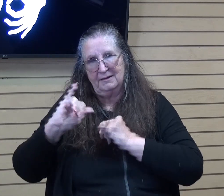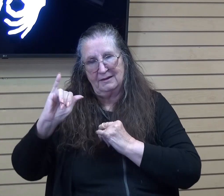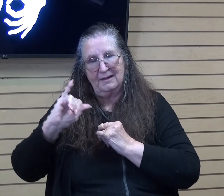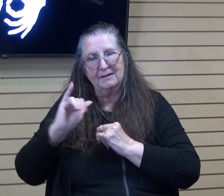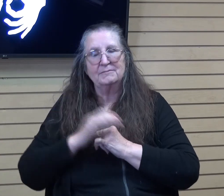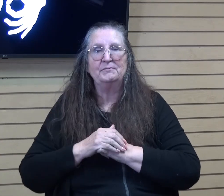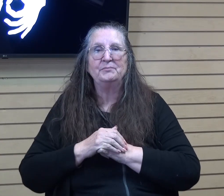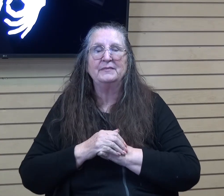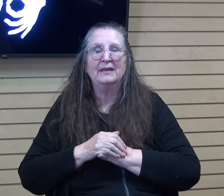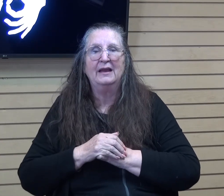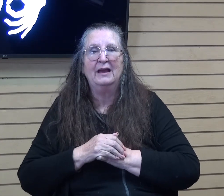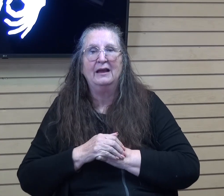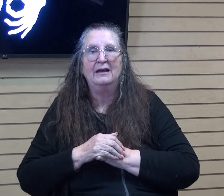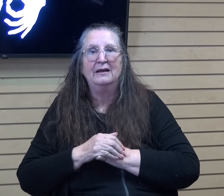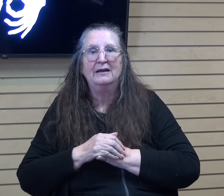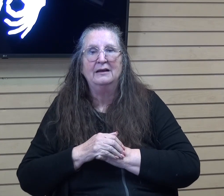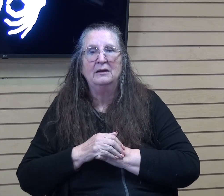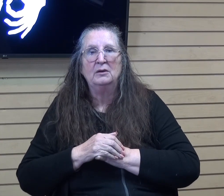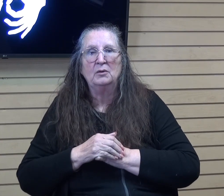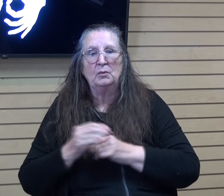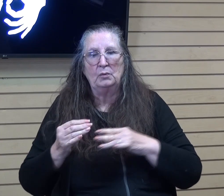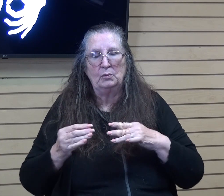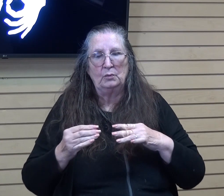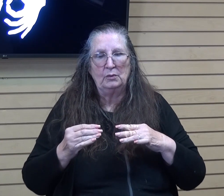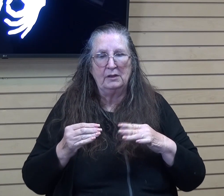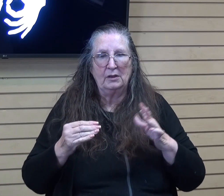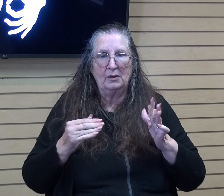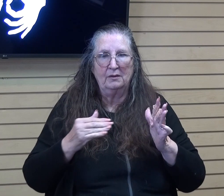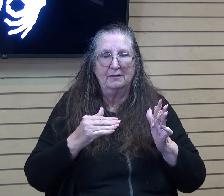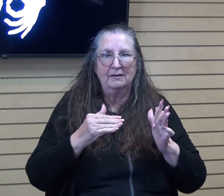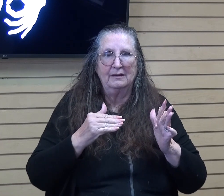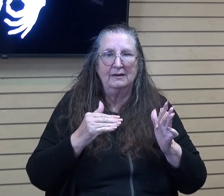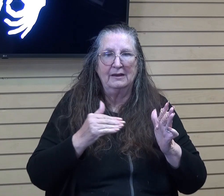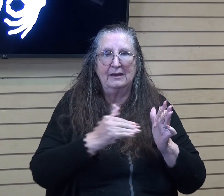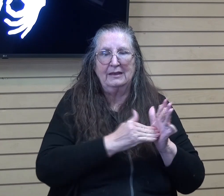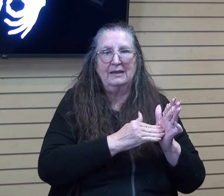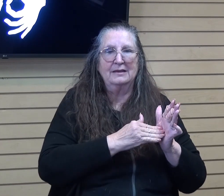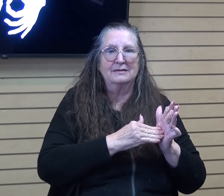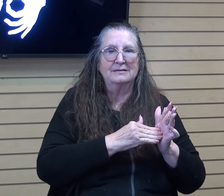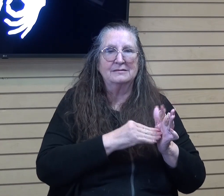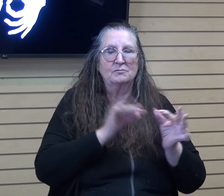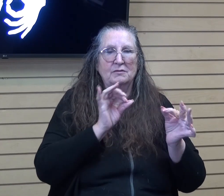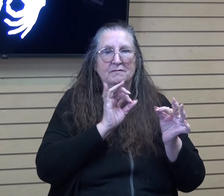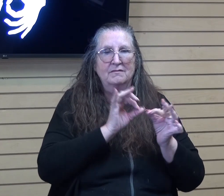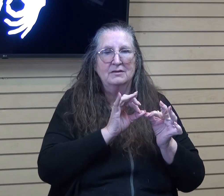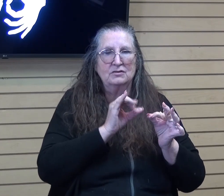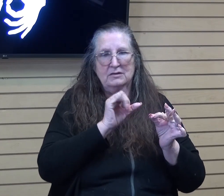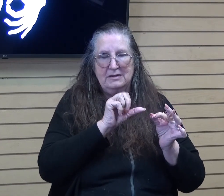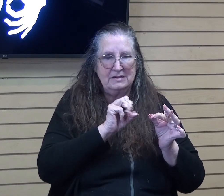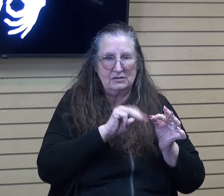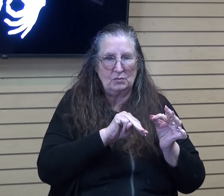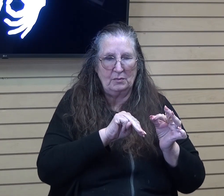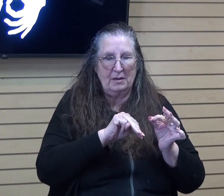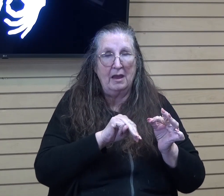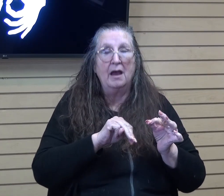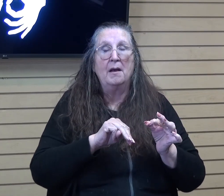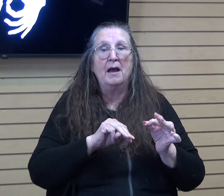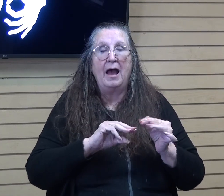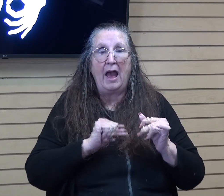the way we combat this thinking of perfectionism is by understanding grace. We know from